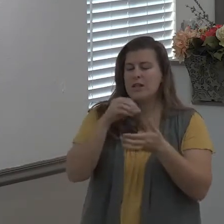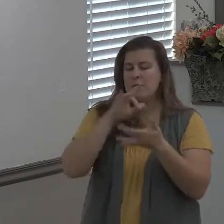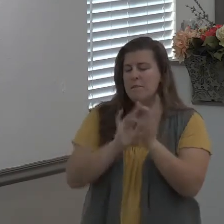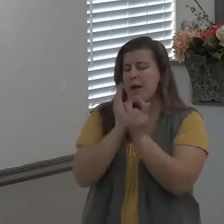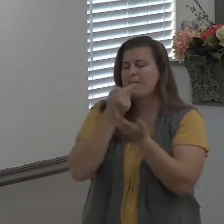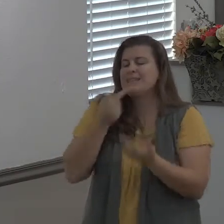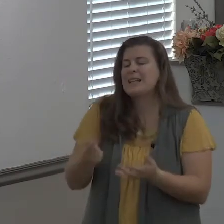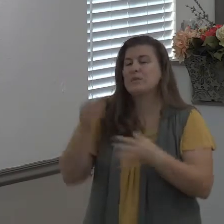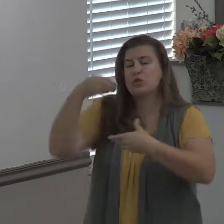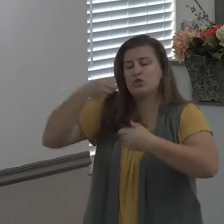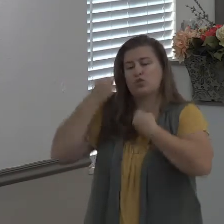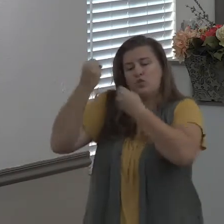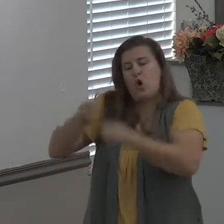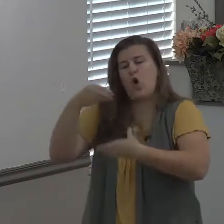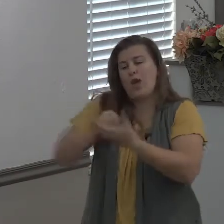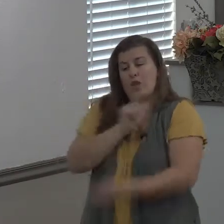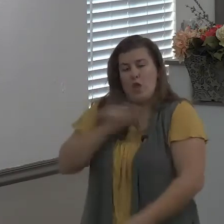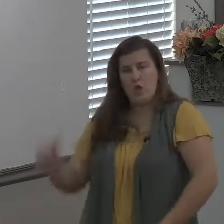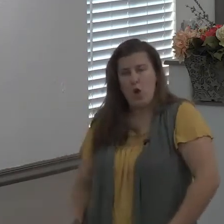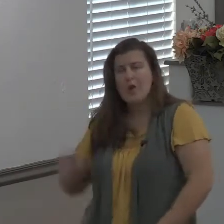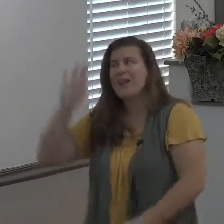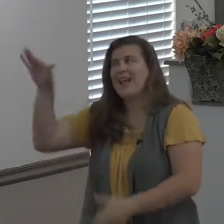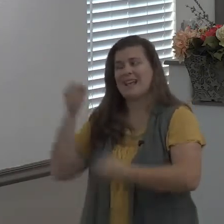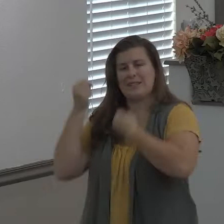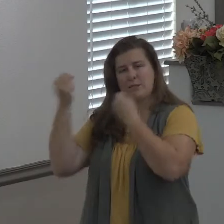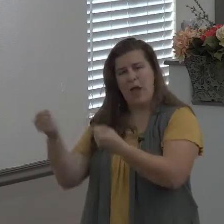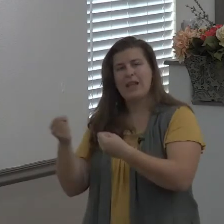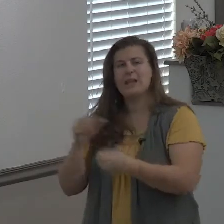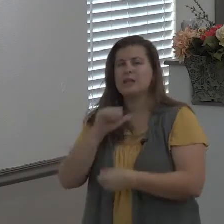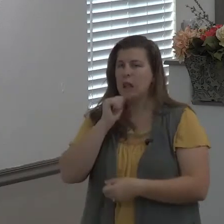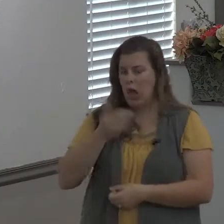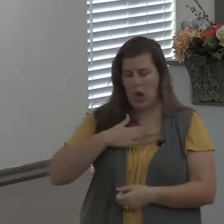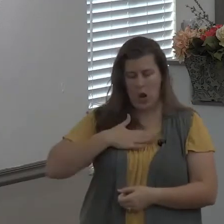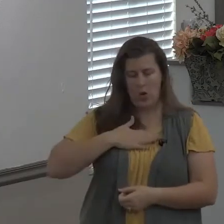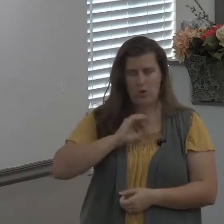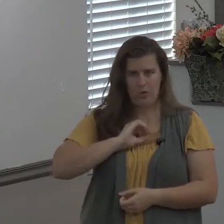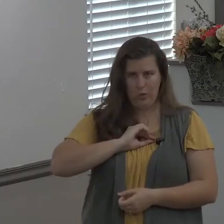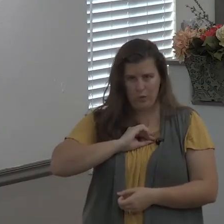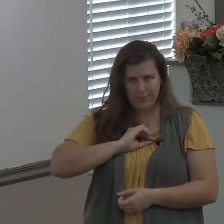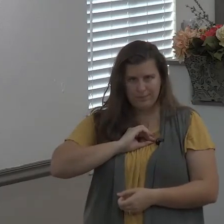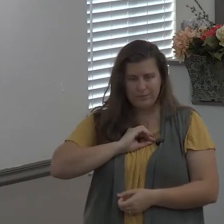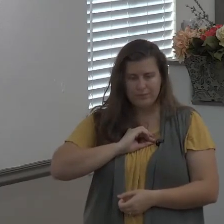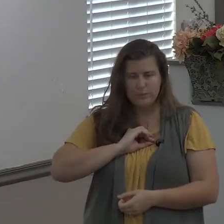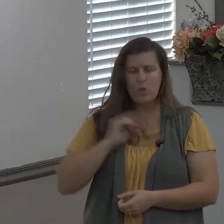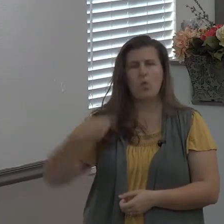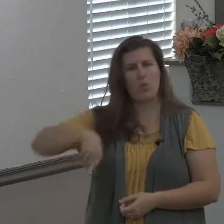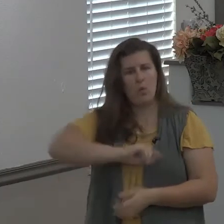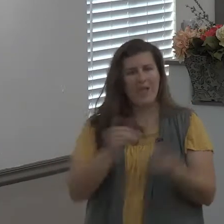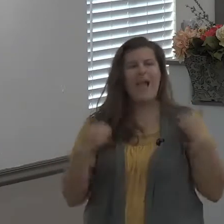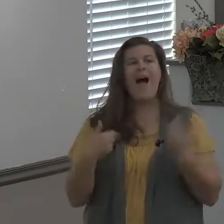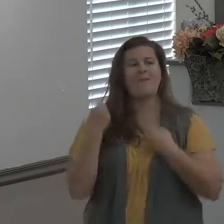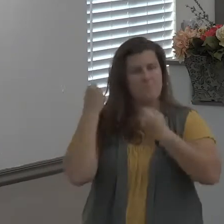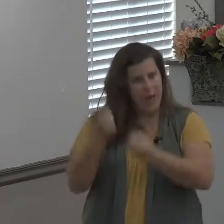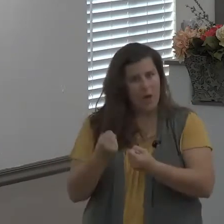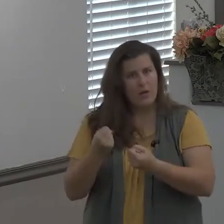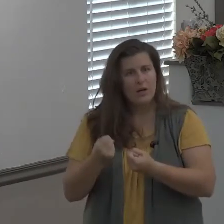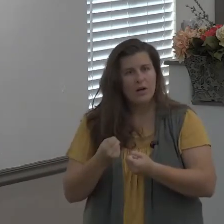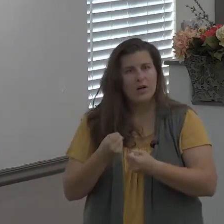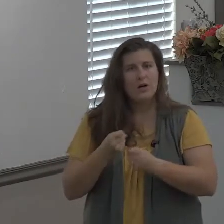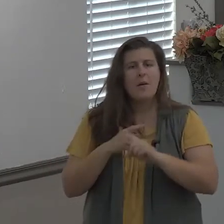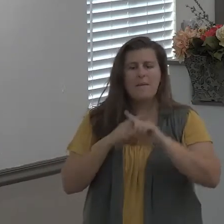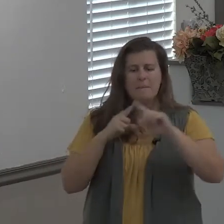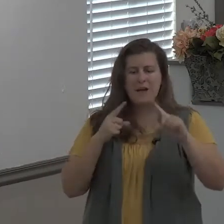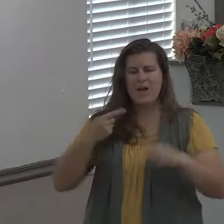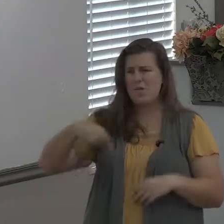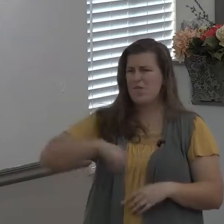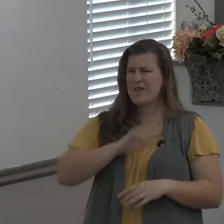your power, but God's. Verse 10 says, my brethren, be strong in the Lord and in the power of His might. It's not our power, it's His, but we